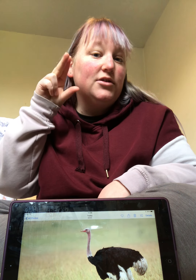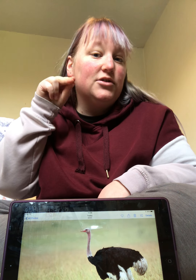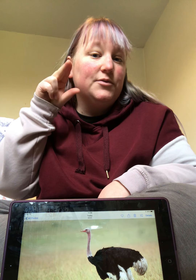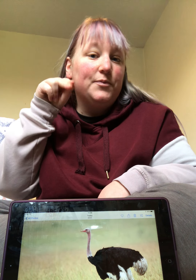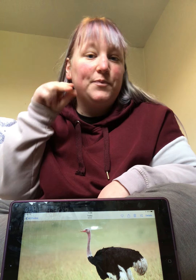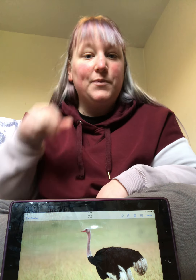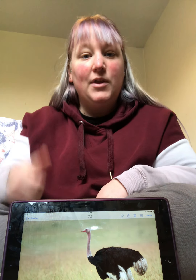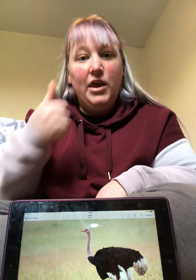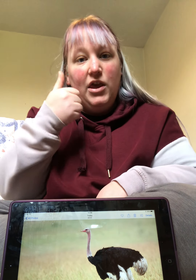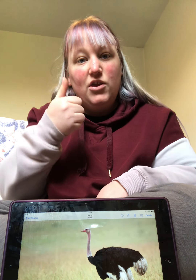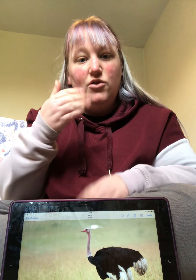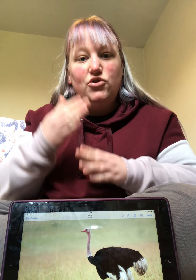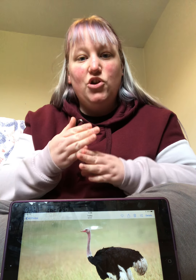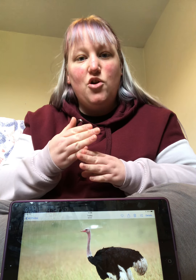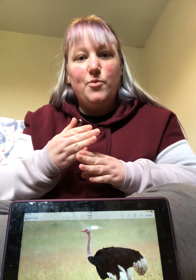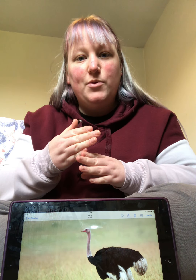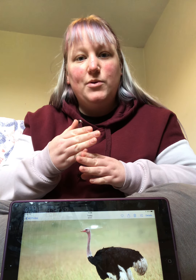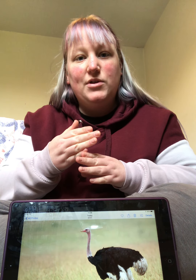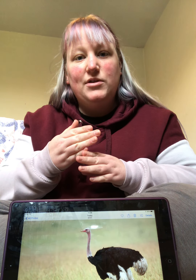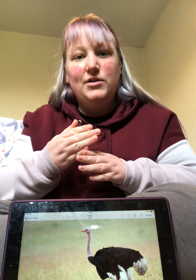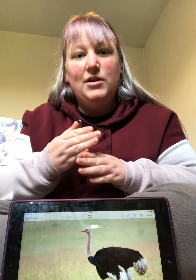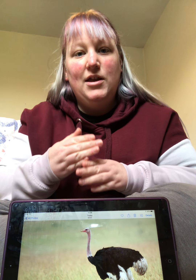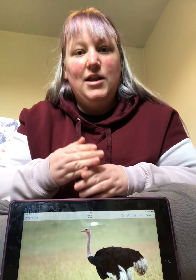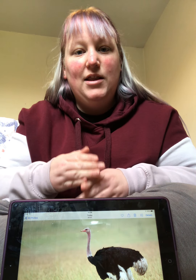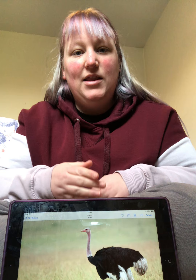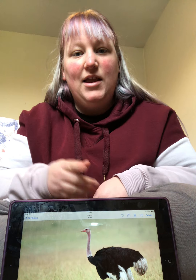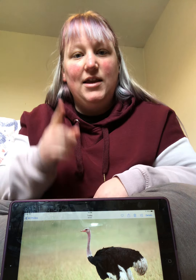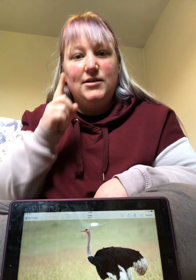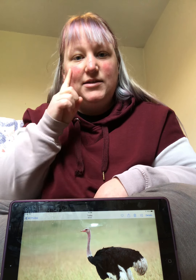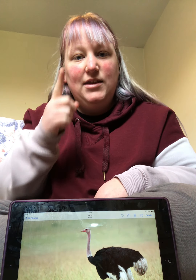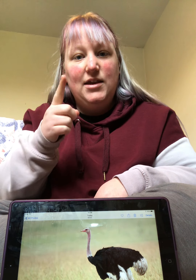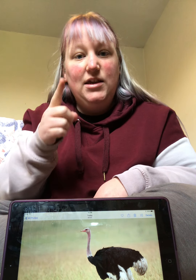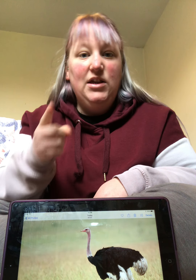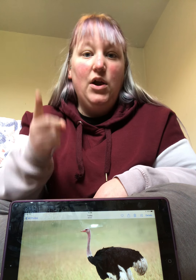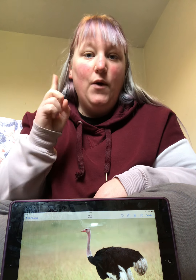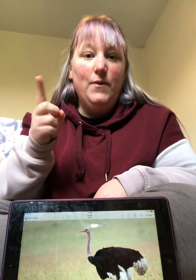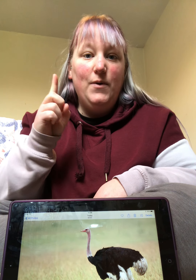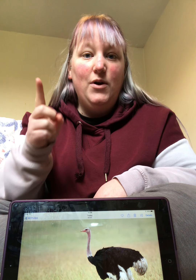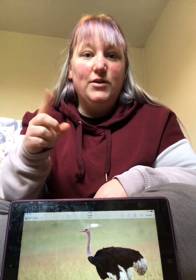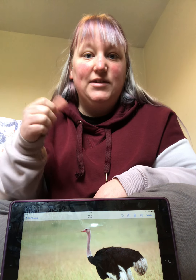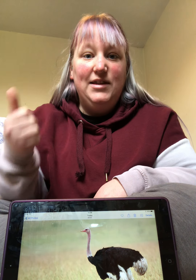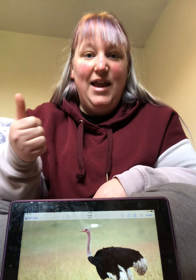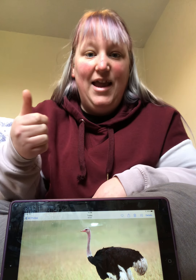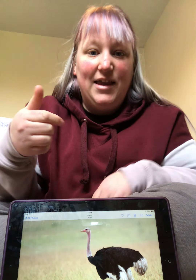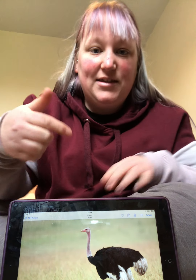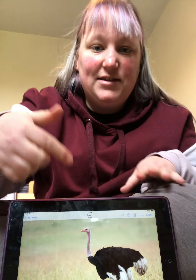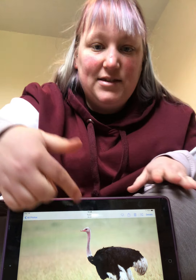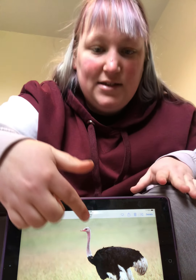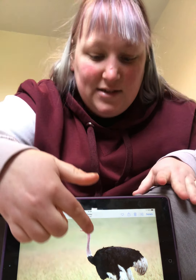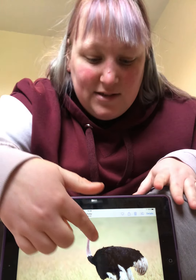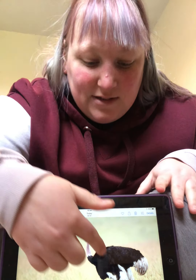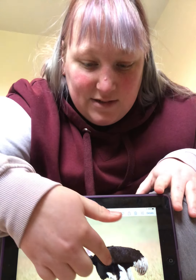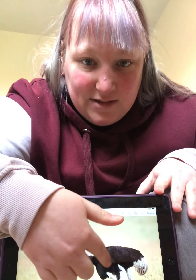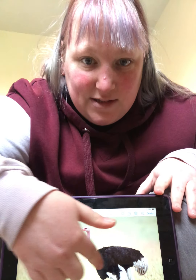ostrich? Good job. Let's see what's next.